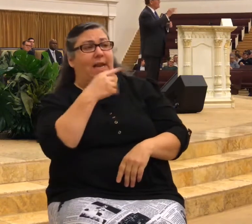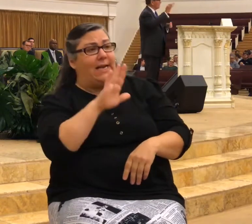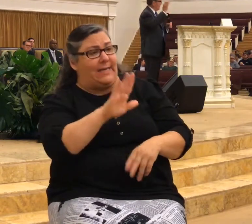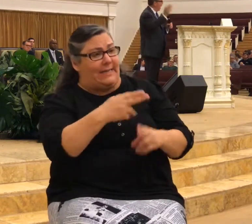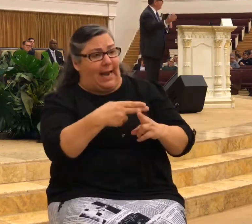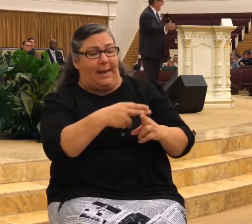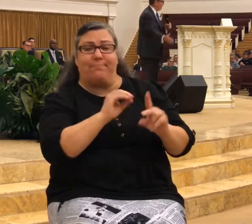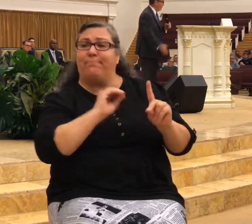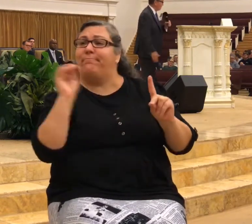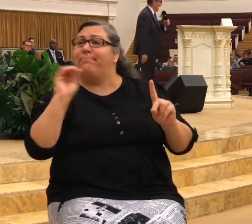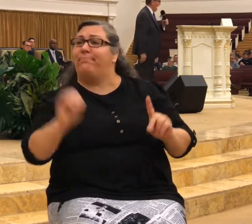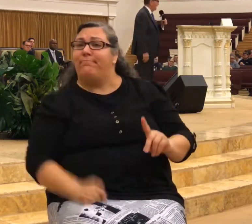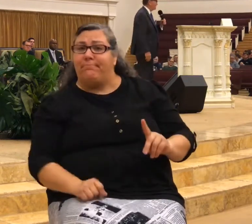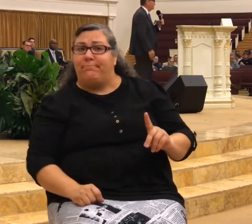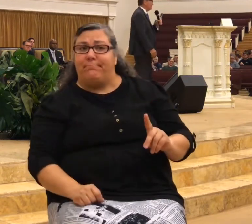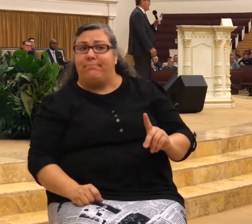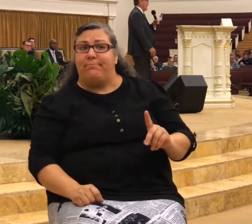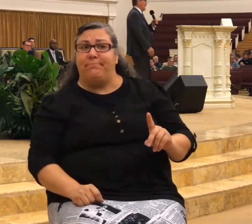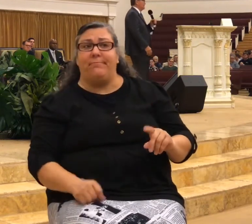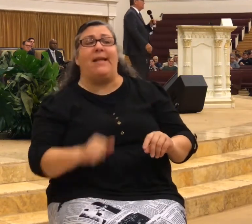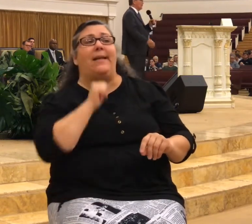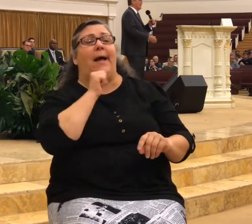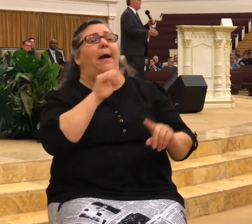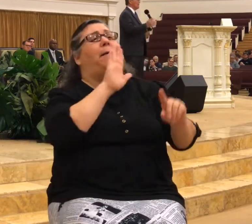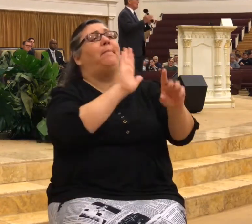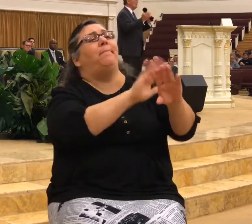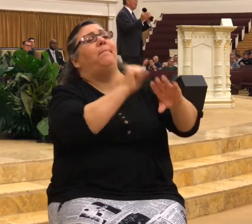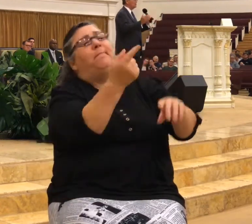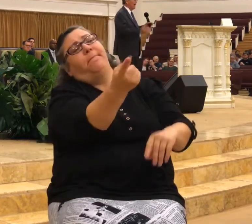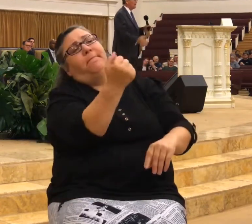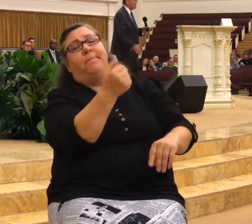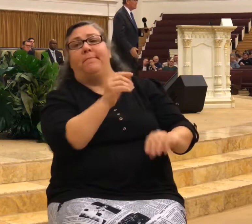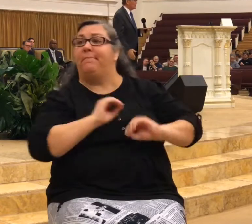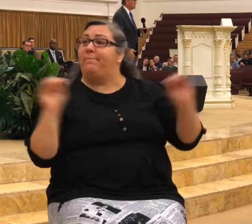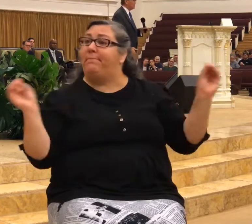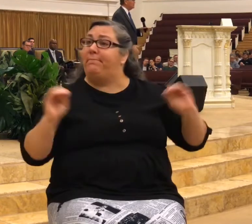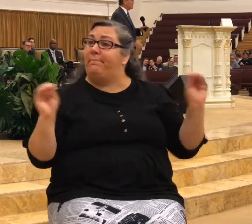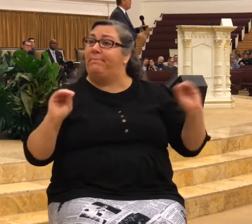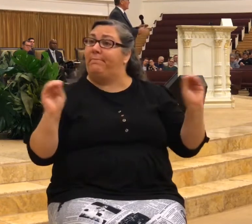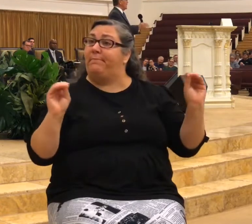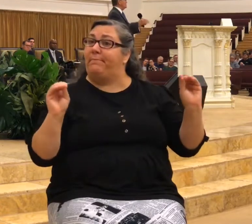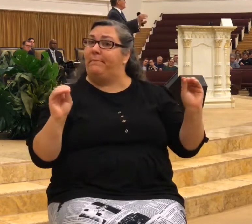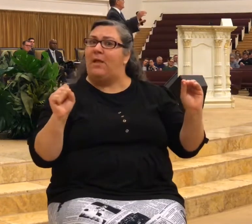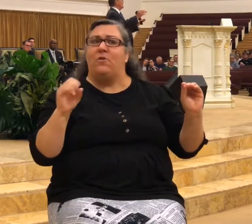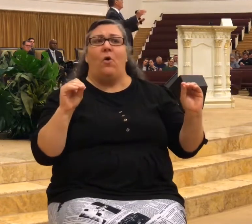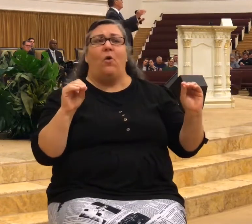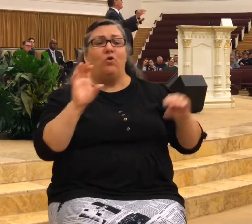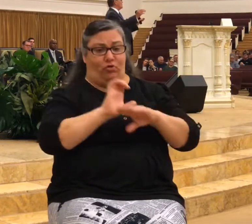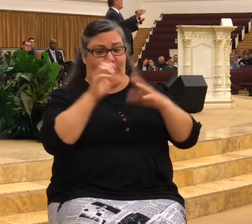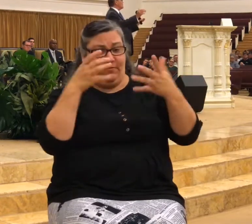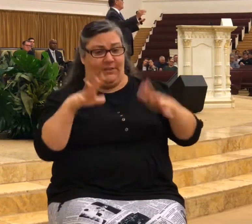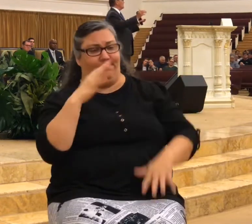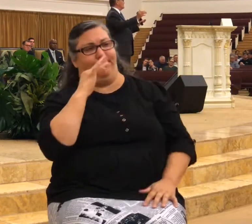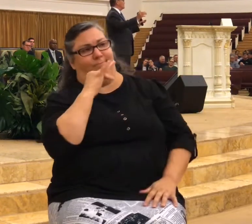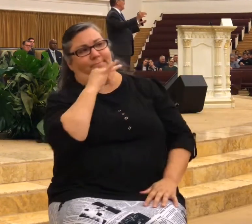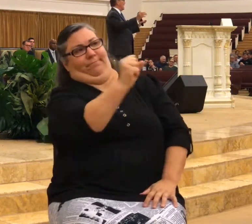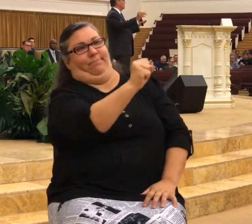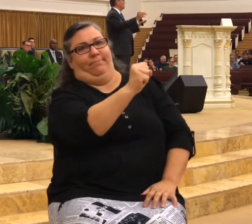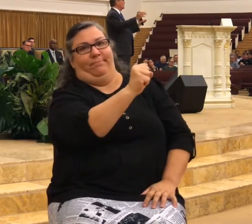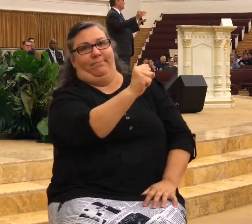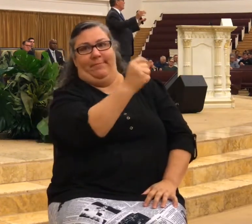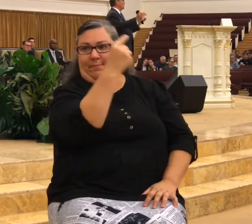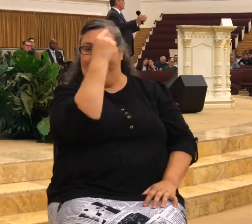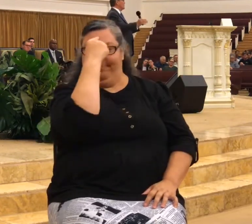not called out of the crowd. And so he said he walked out of the building and believed that there was nothing to